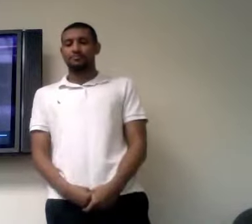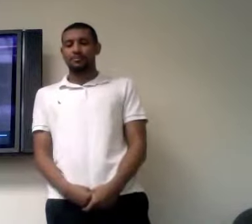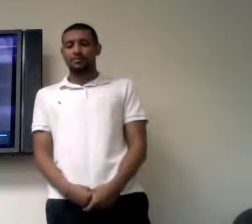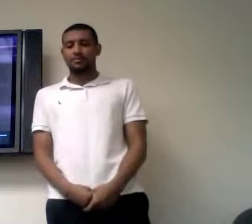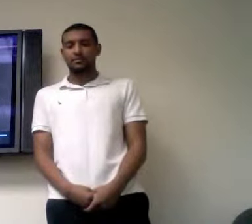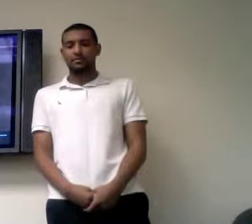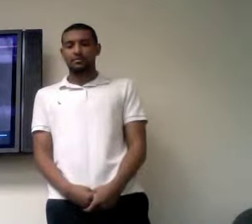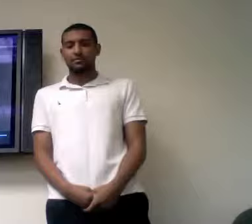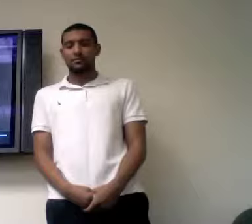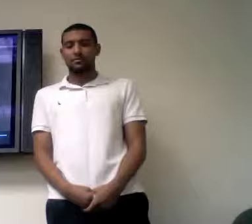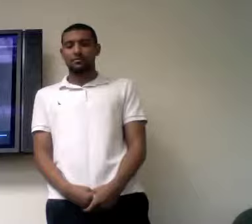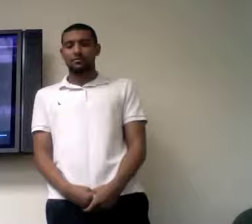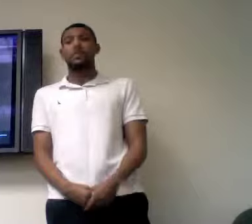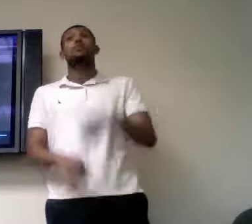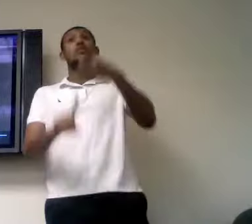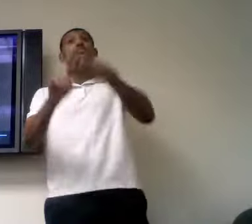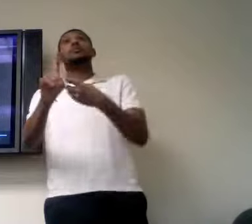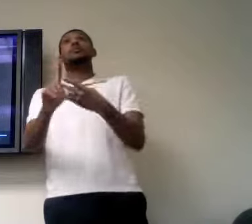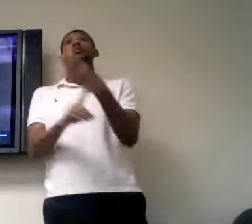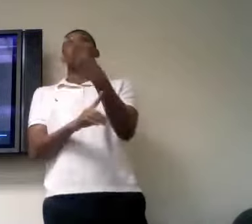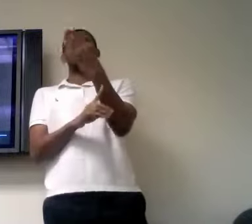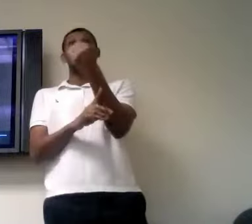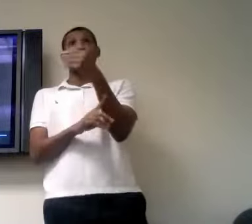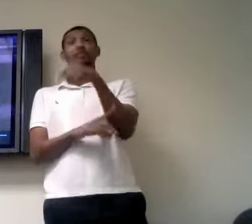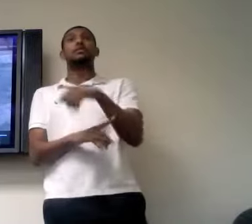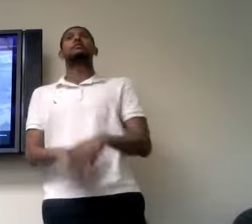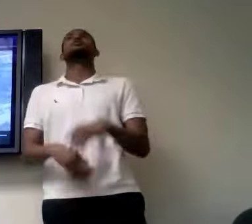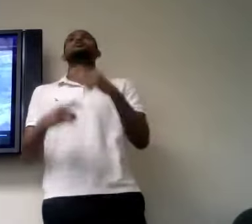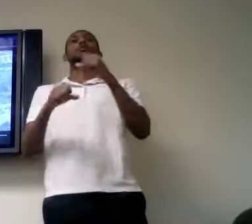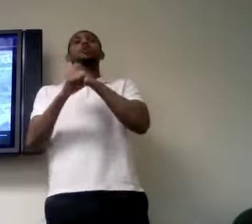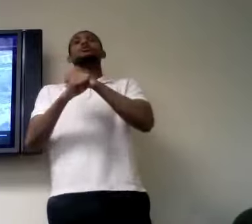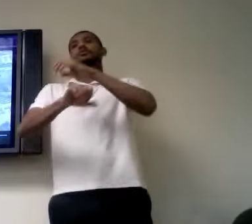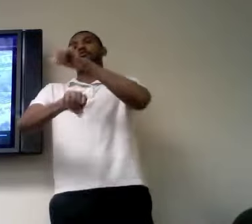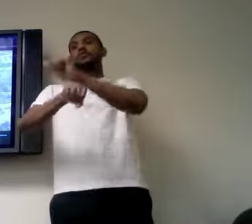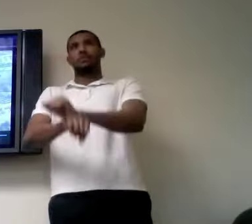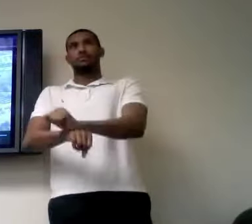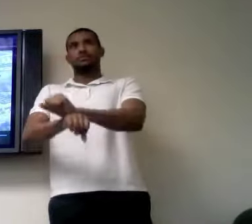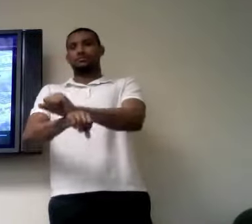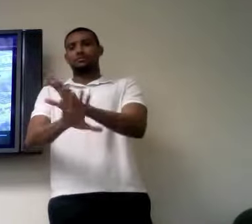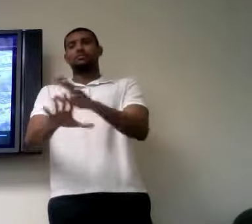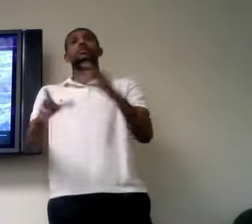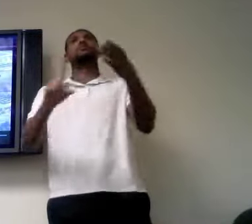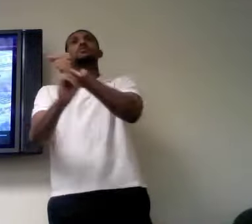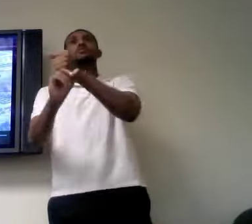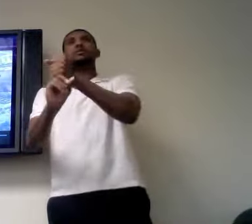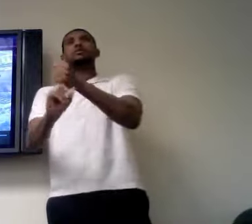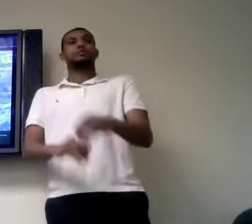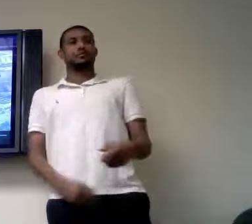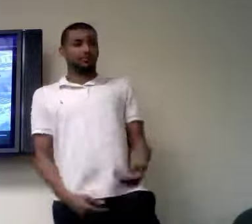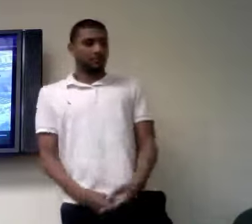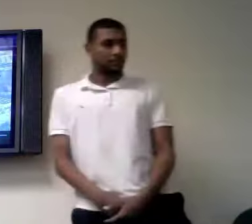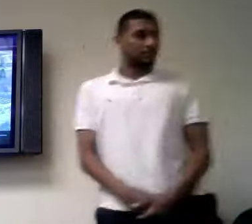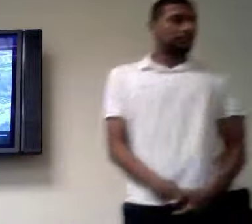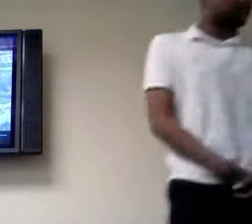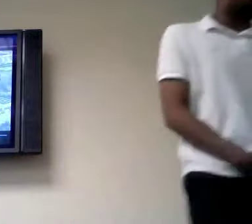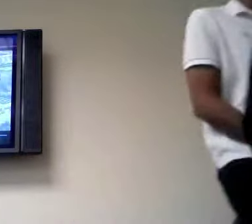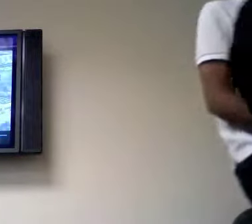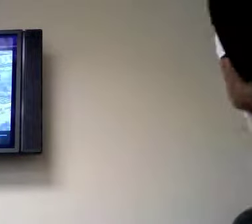under arrest in the guardhouse. The completed camp consisted of barracks for the guards, commissary and